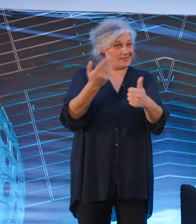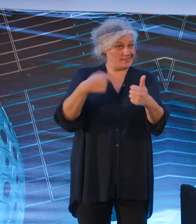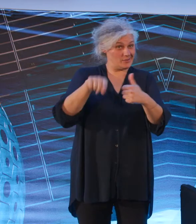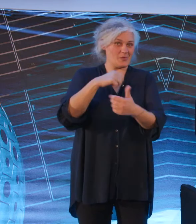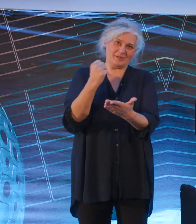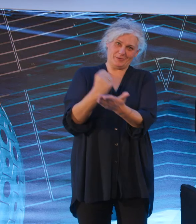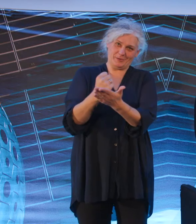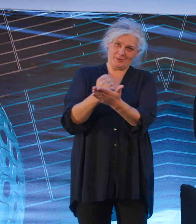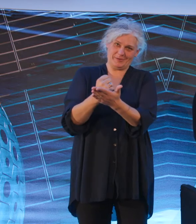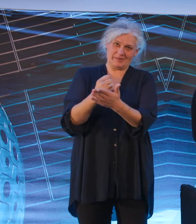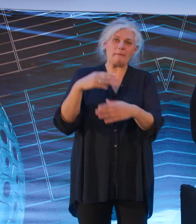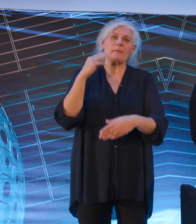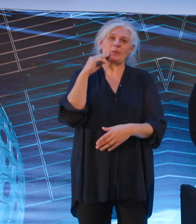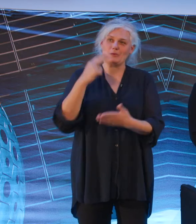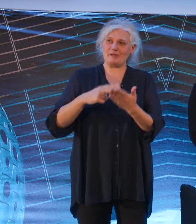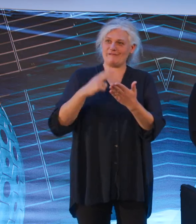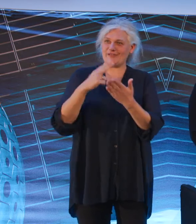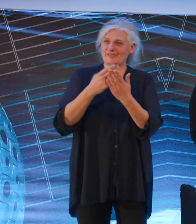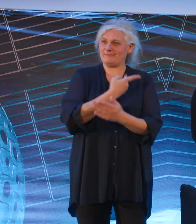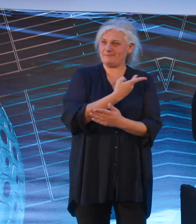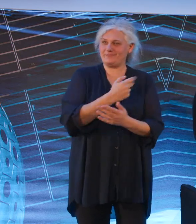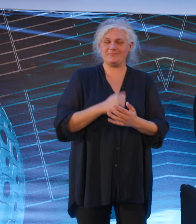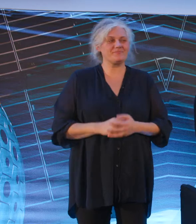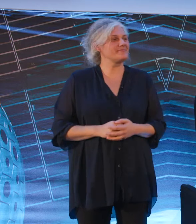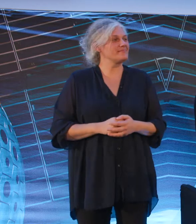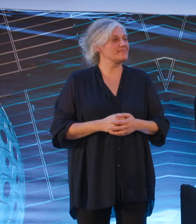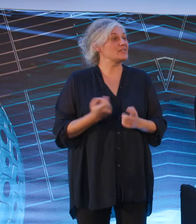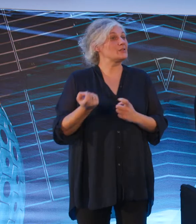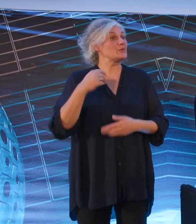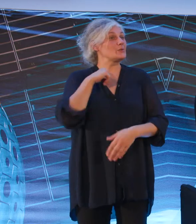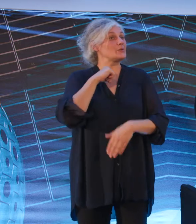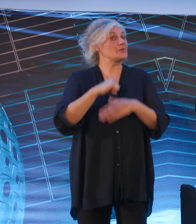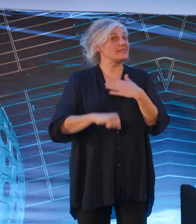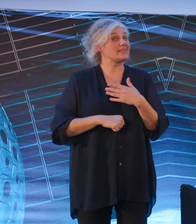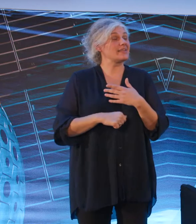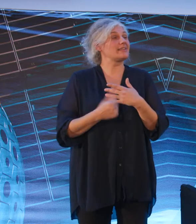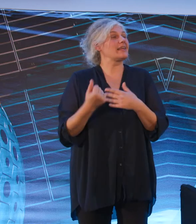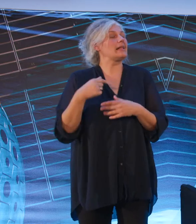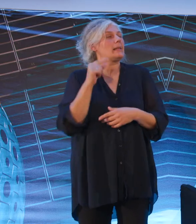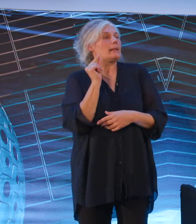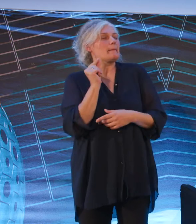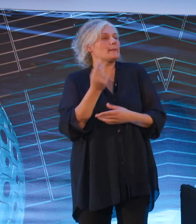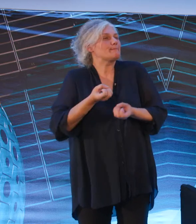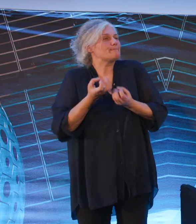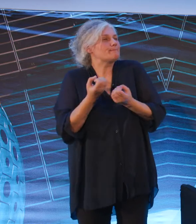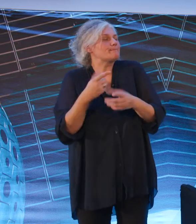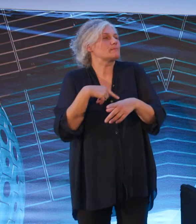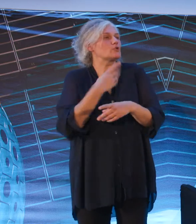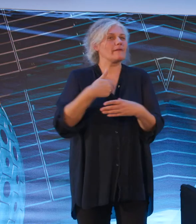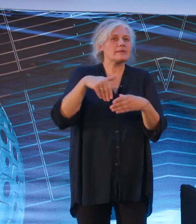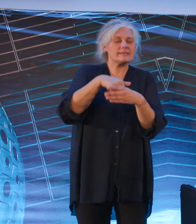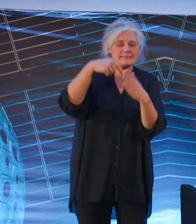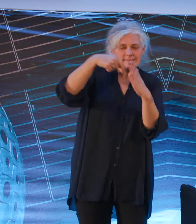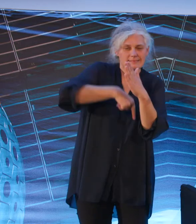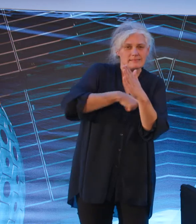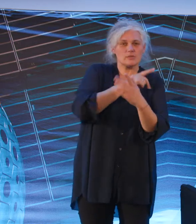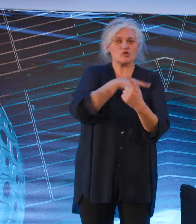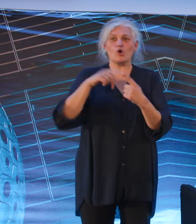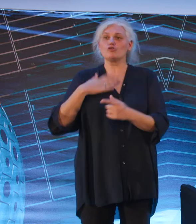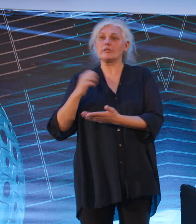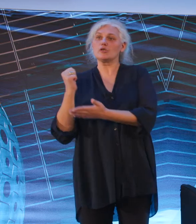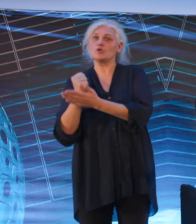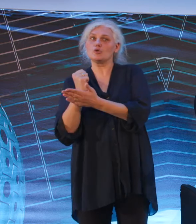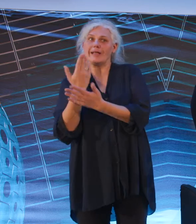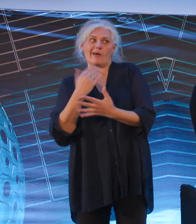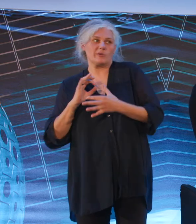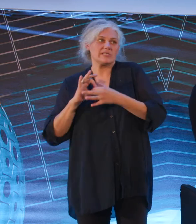are students at Maynooth University. So we're here today to give you all a bit of an insight into not only how we as students have